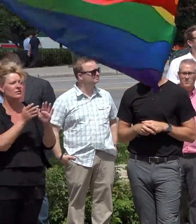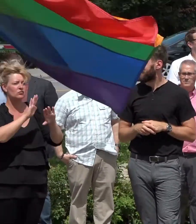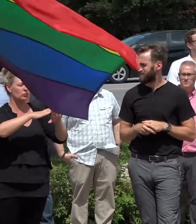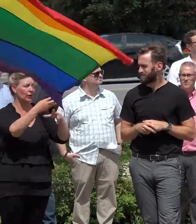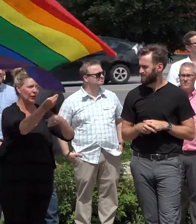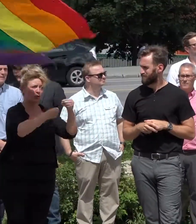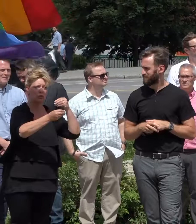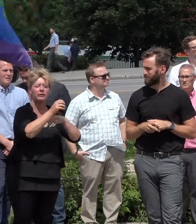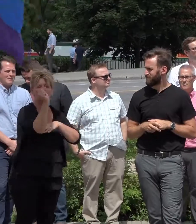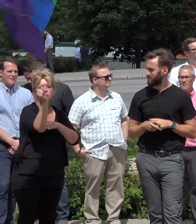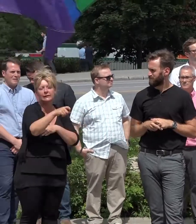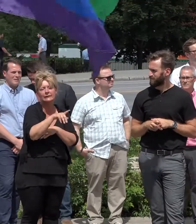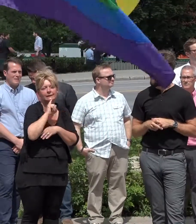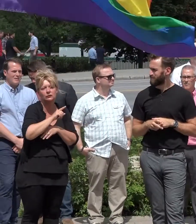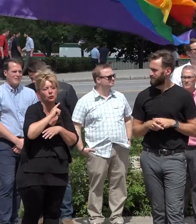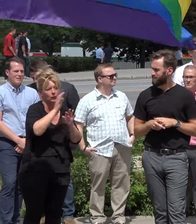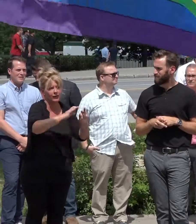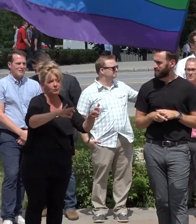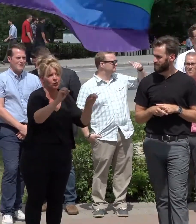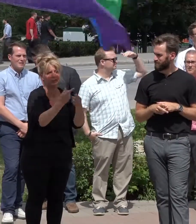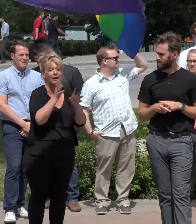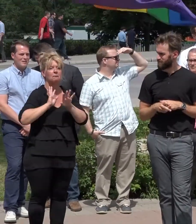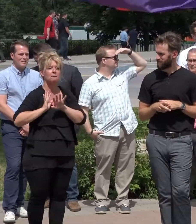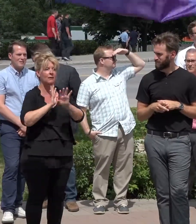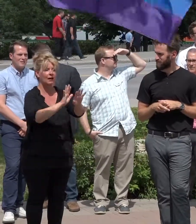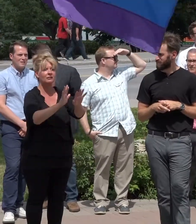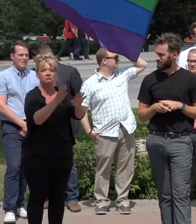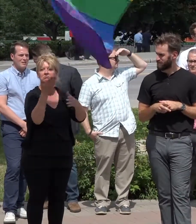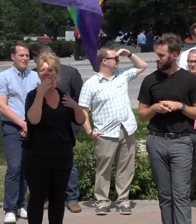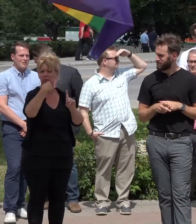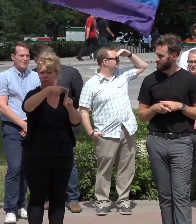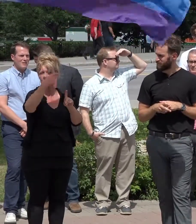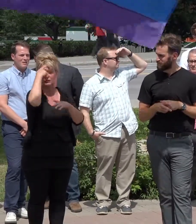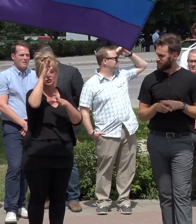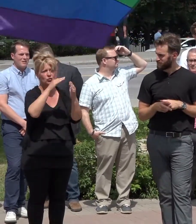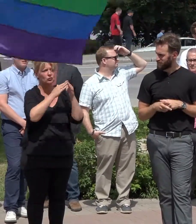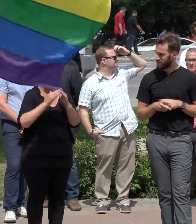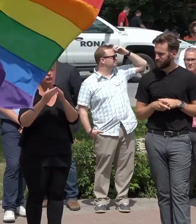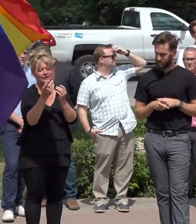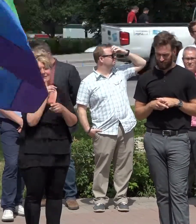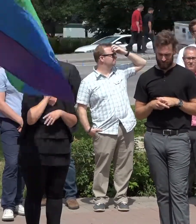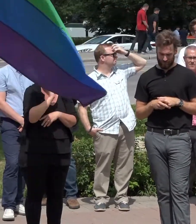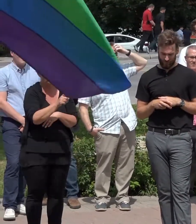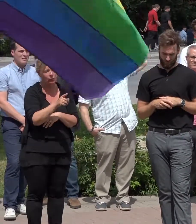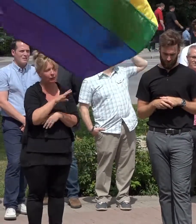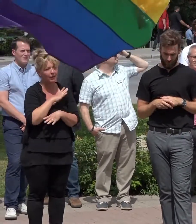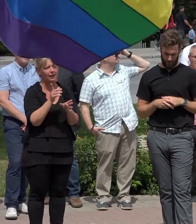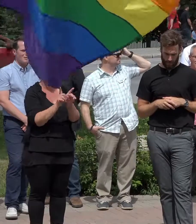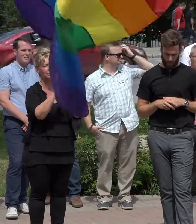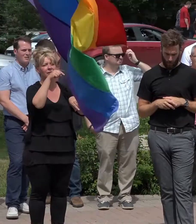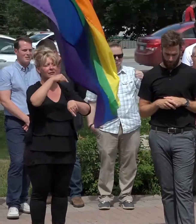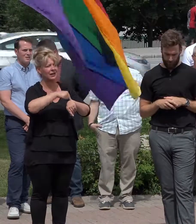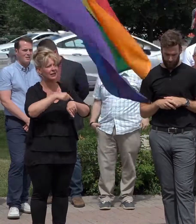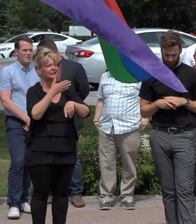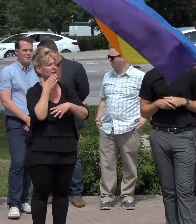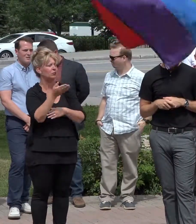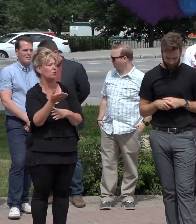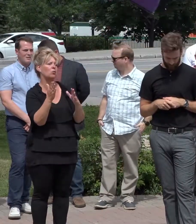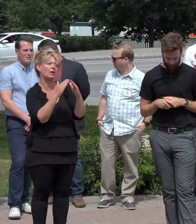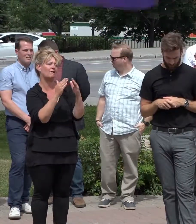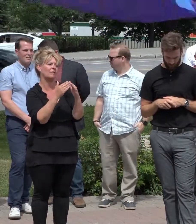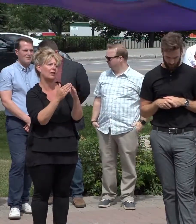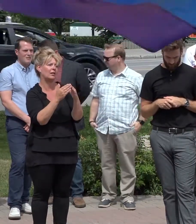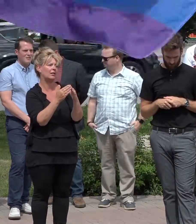économiques, parce qu'absolument les parades, c'est bon pour l'économie, mais en même temps, c'est bon pour les villes, on peut